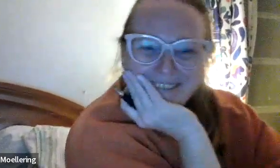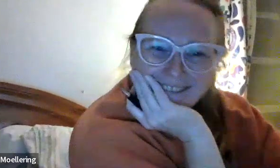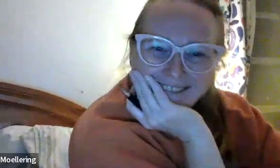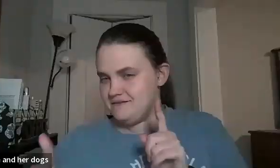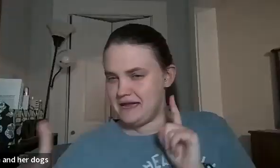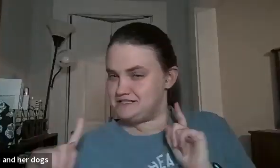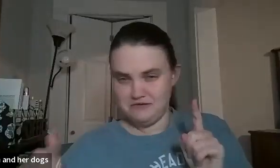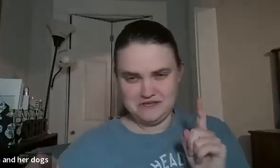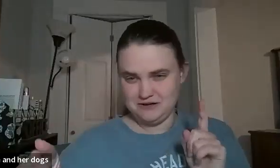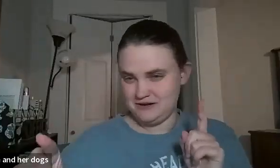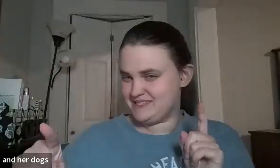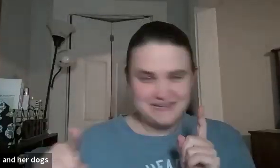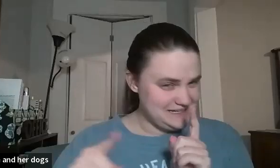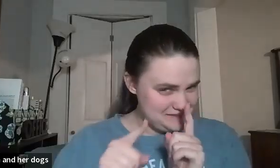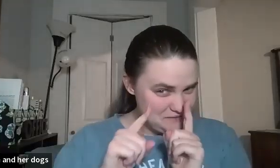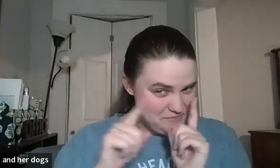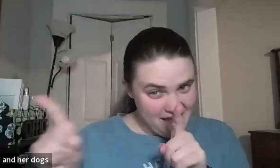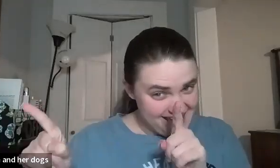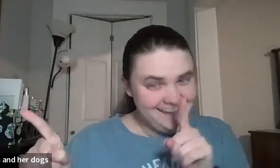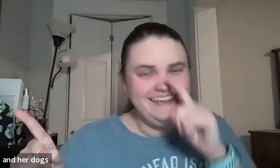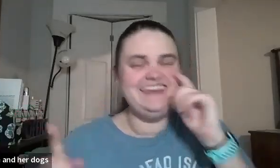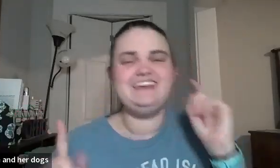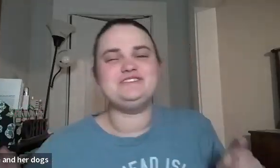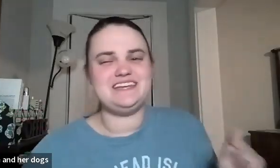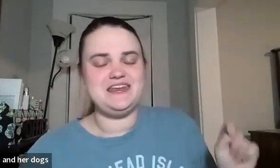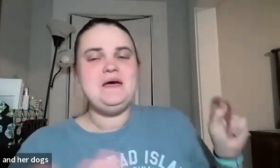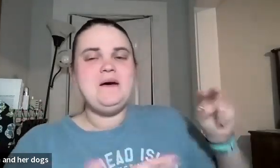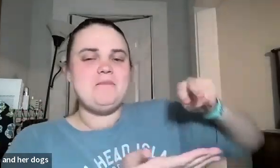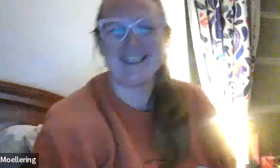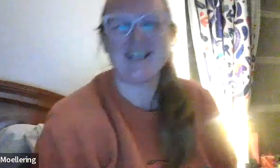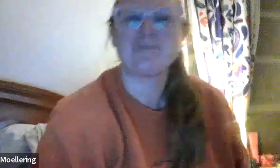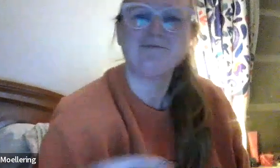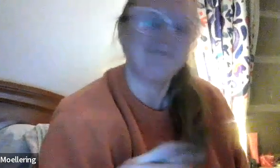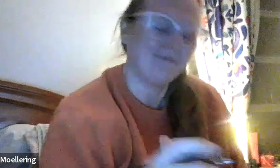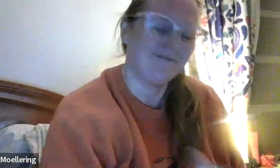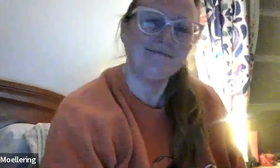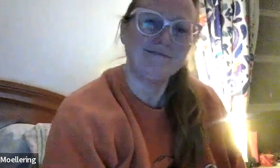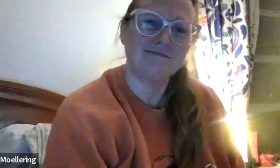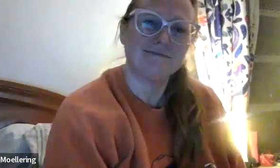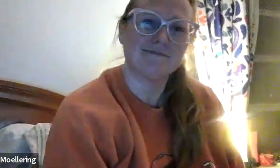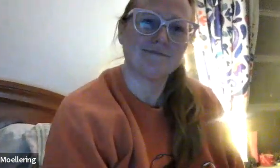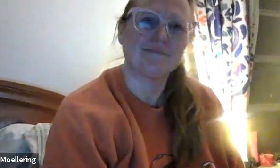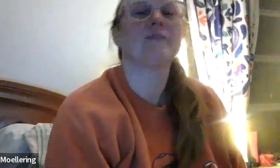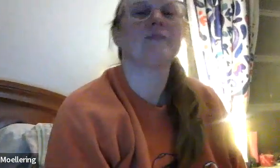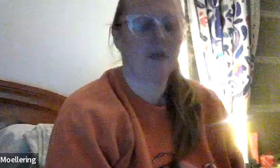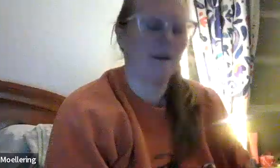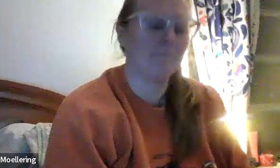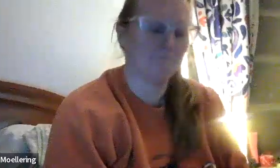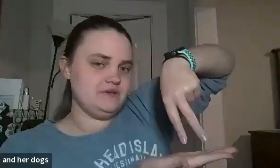So thankfully, I don't think you're going to be saying anything bad if you did, but you do want to have it facing them. So is that motion? Because